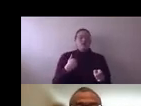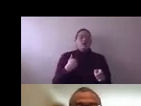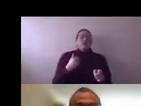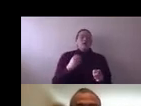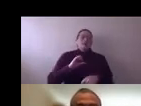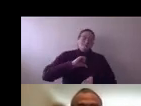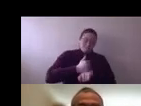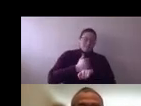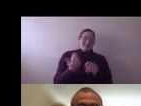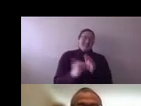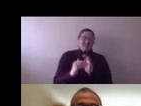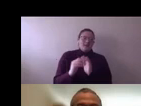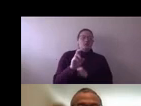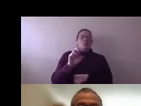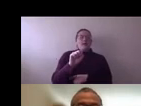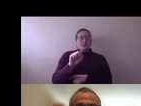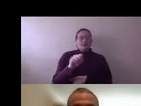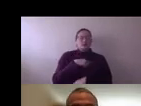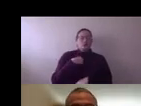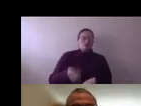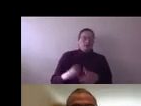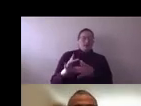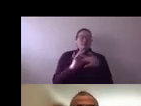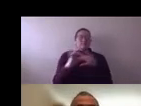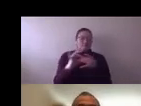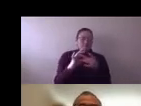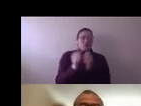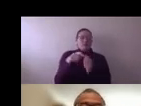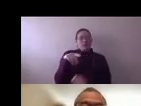re-establishment of diplomatic relations between the US and the PRC